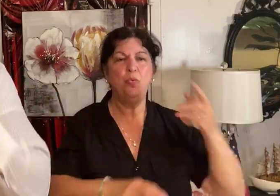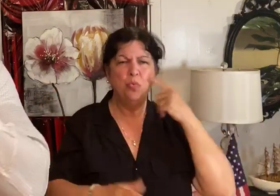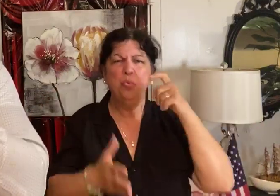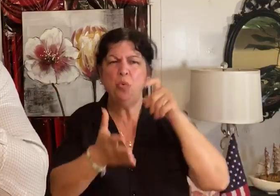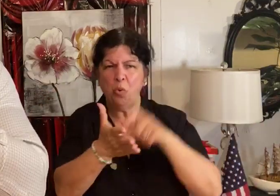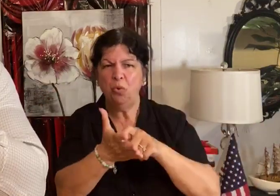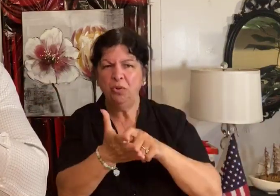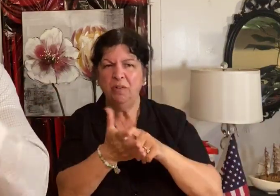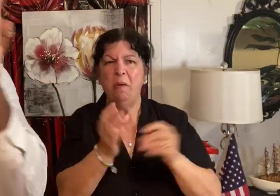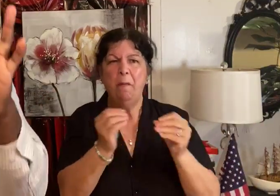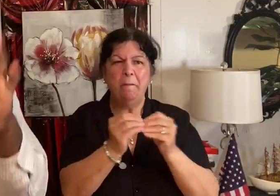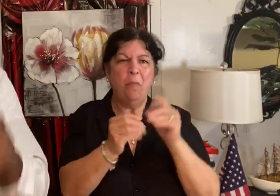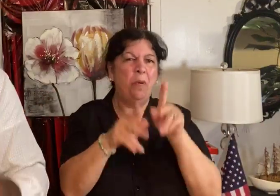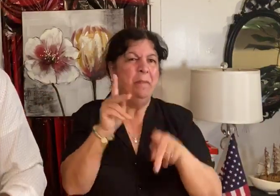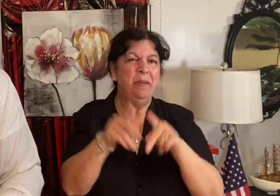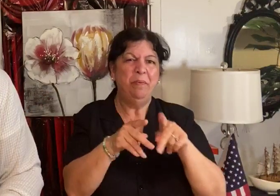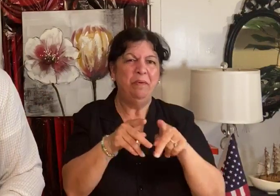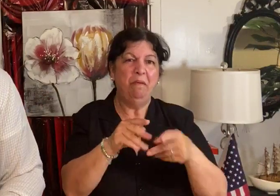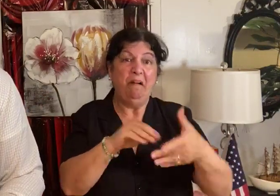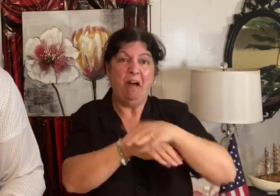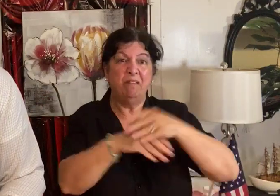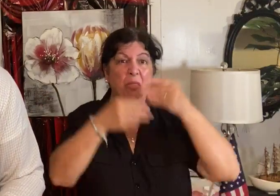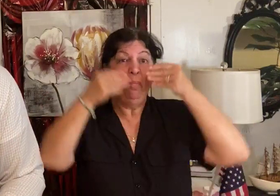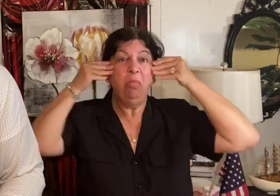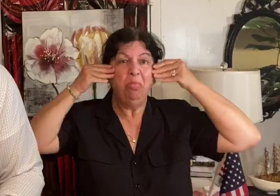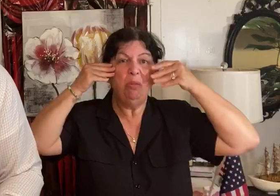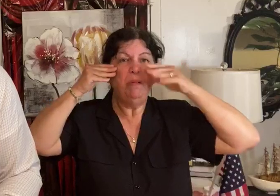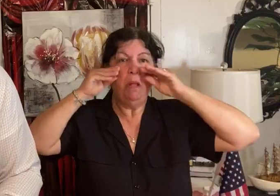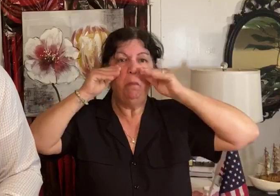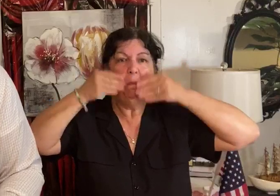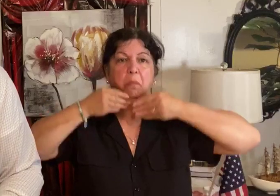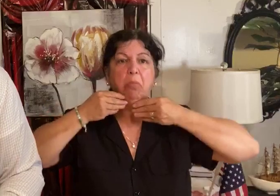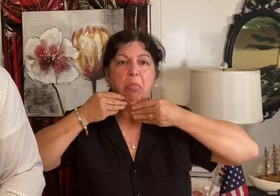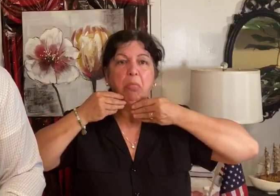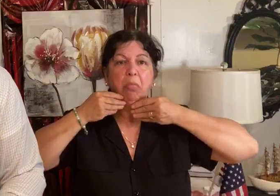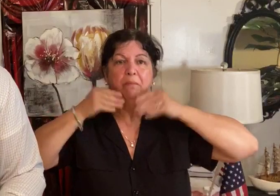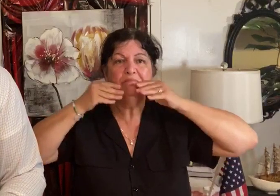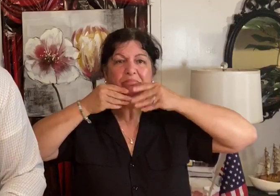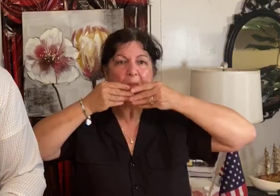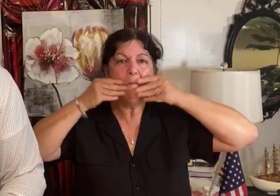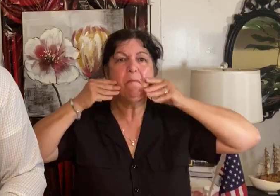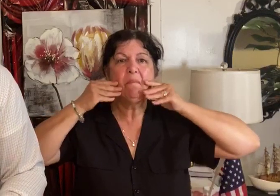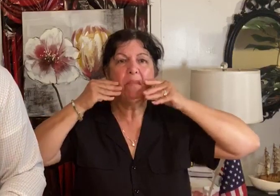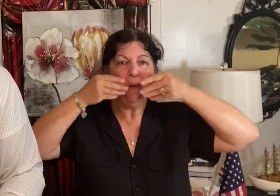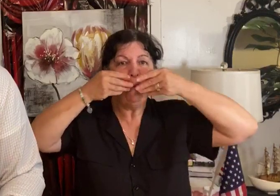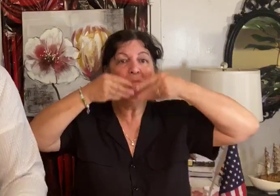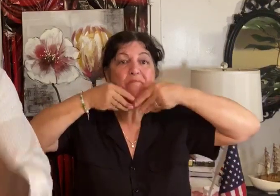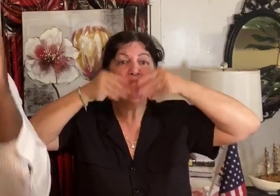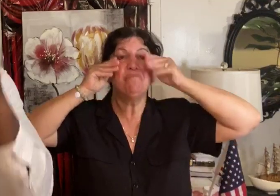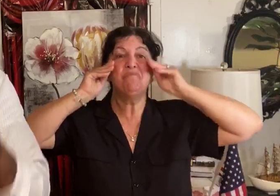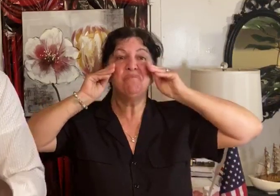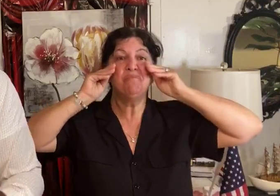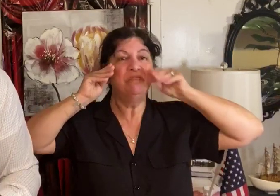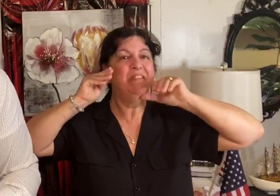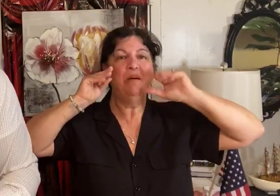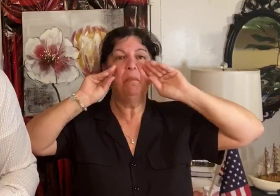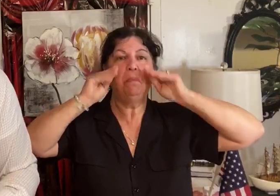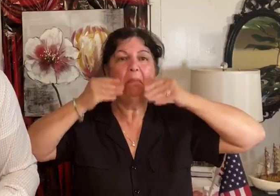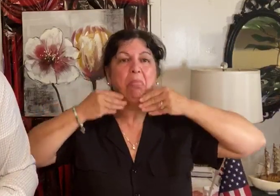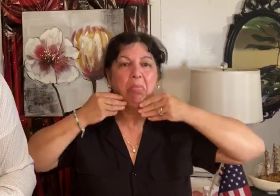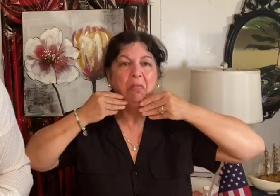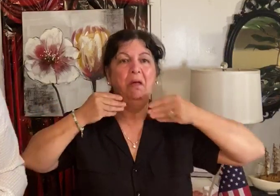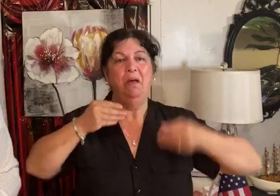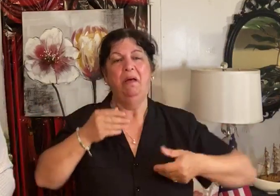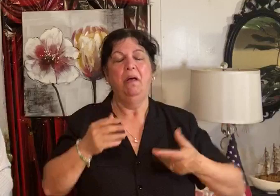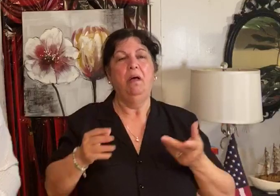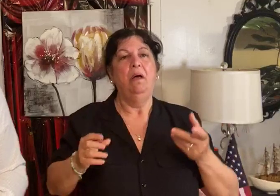they're wearing it at their neck. They're not even covering their faces with it. We're living in a different time. Yeah, you walk in the streets, all these